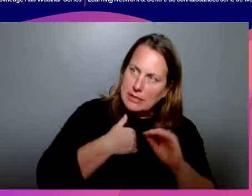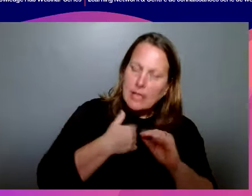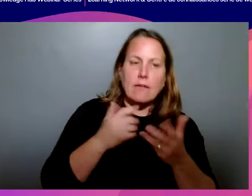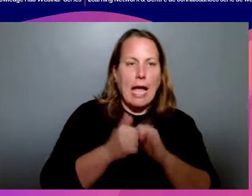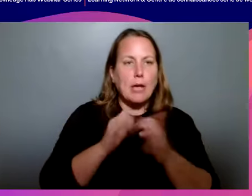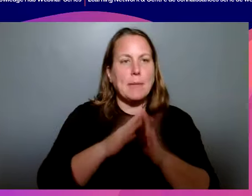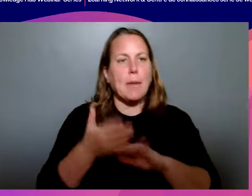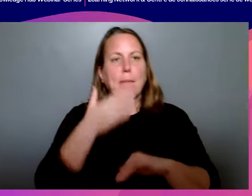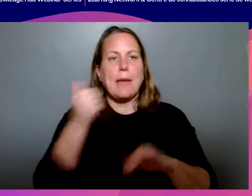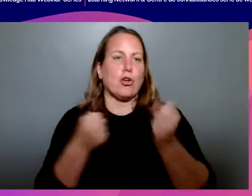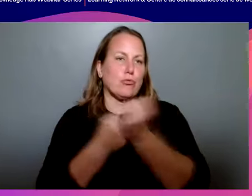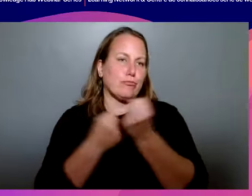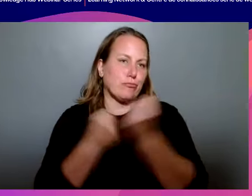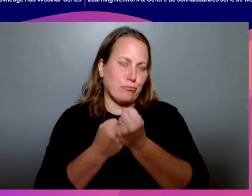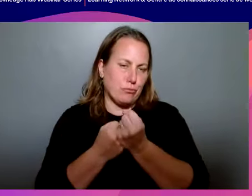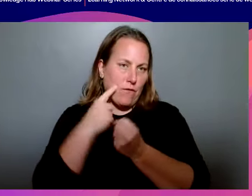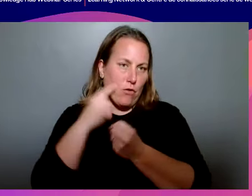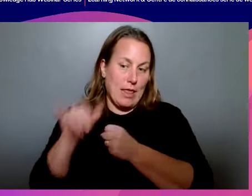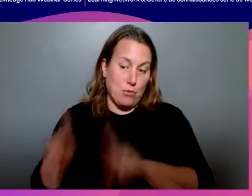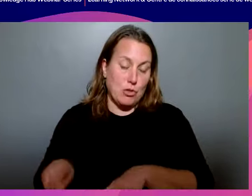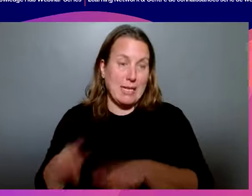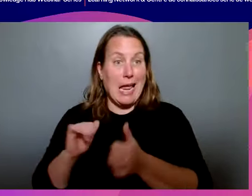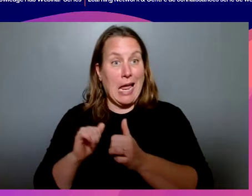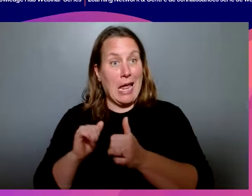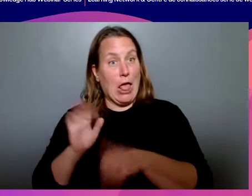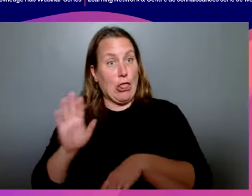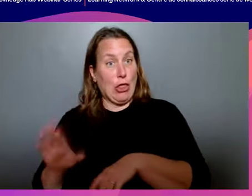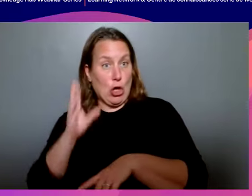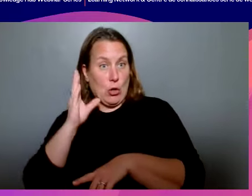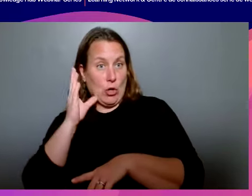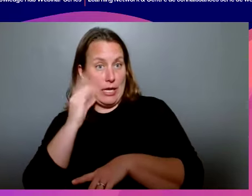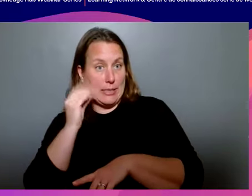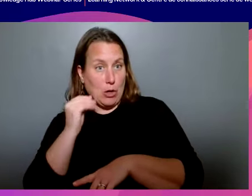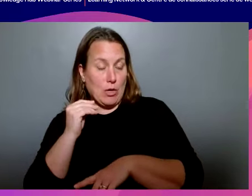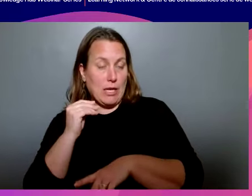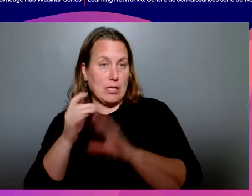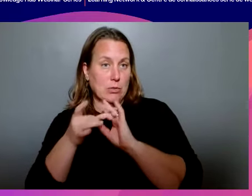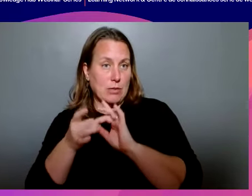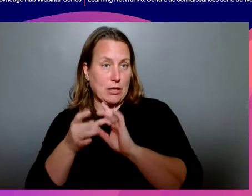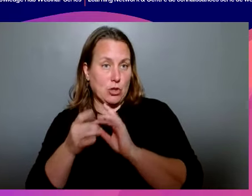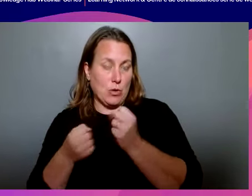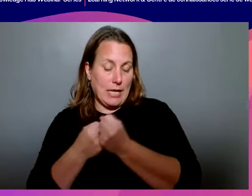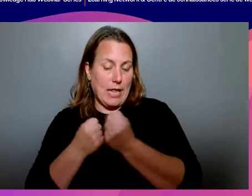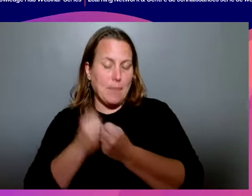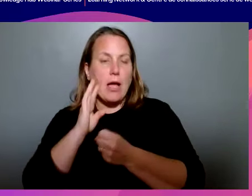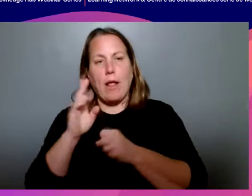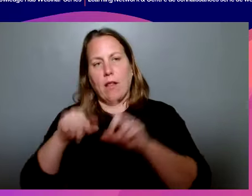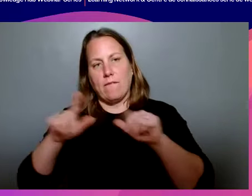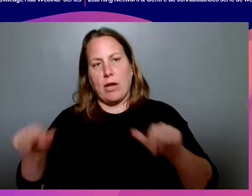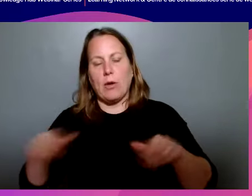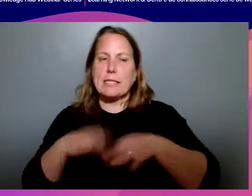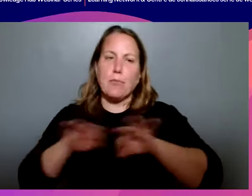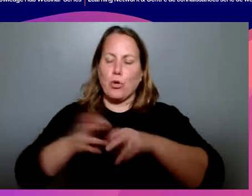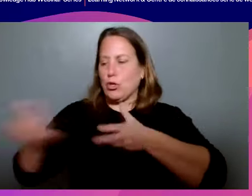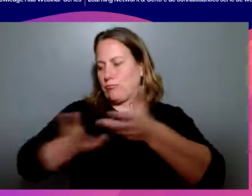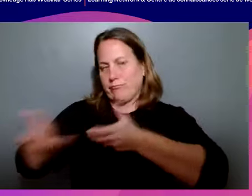how a coworker might want to experience having an ally will be different for different people. And so just having that open